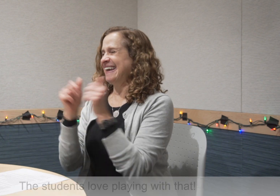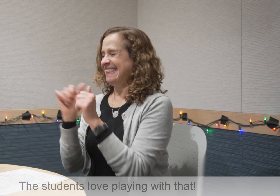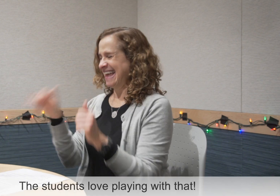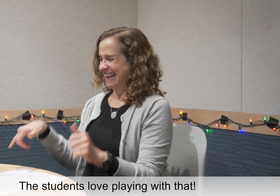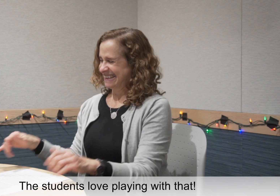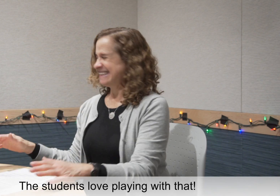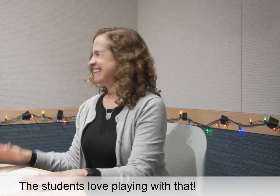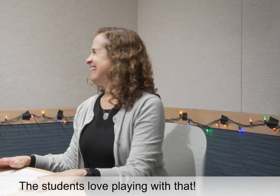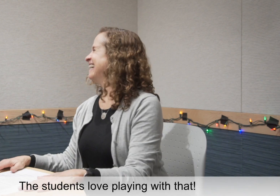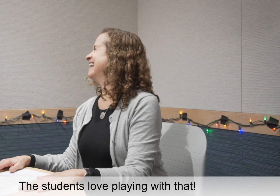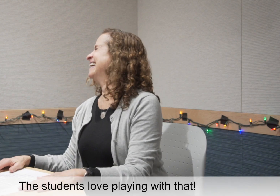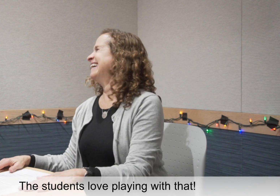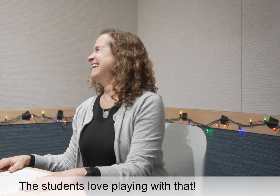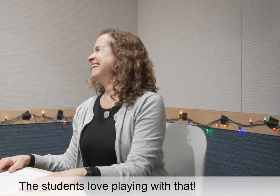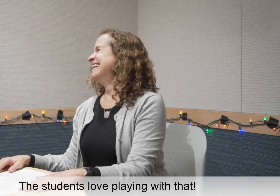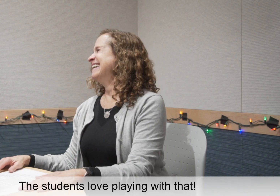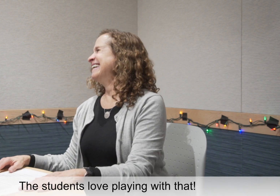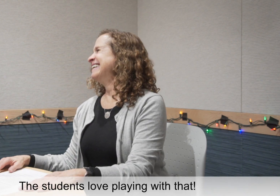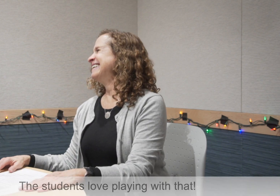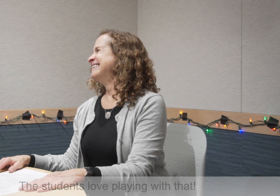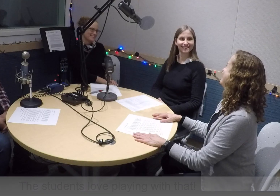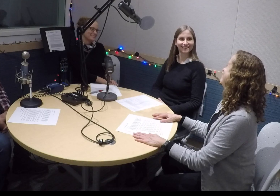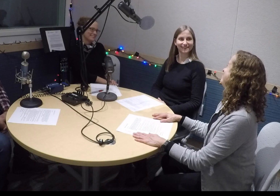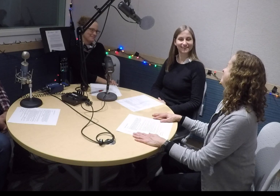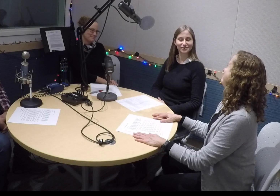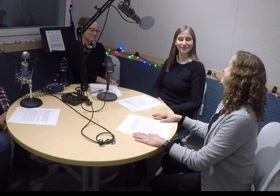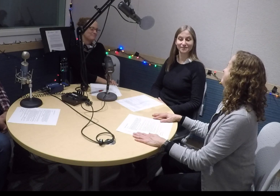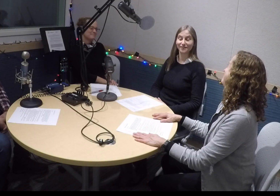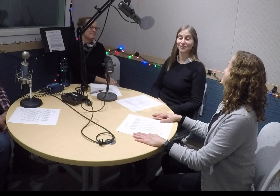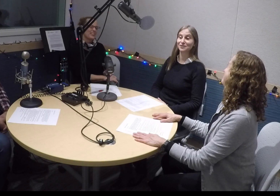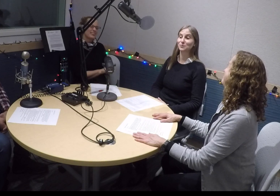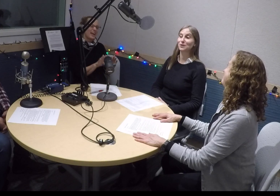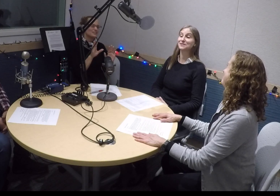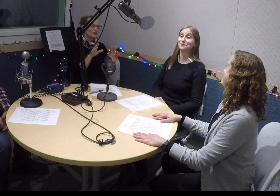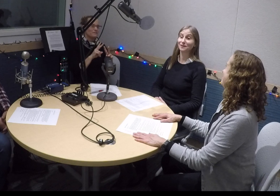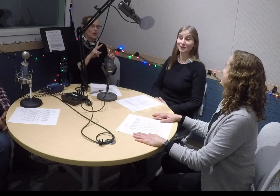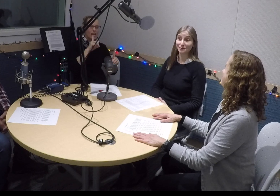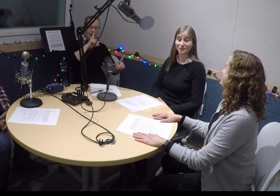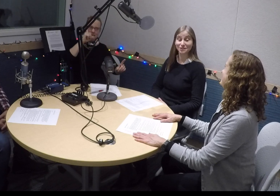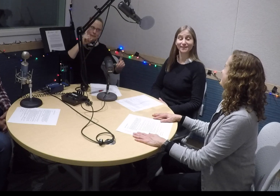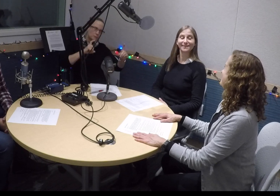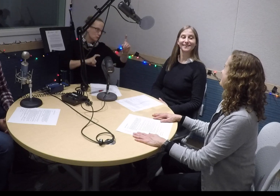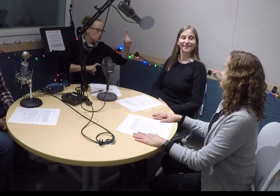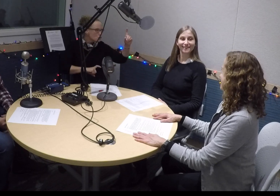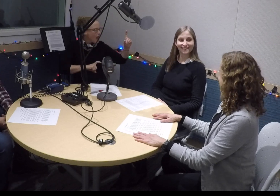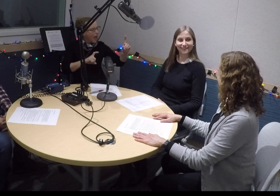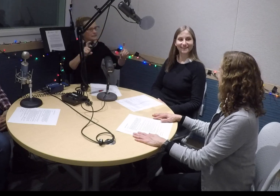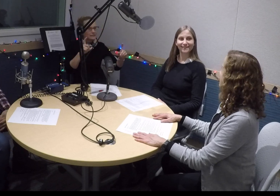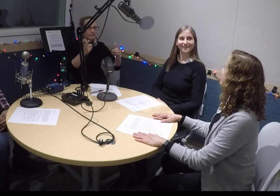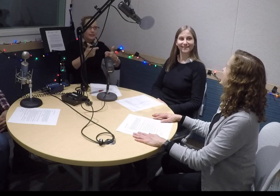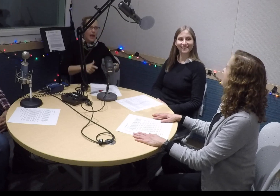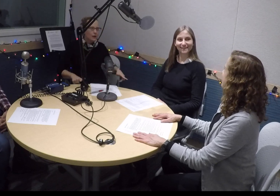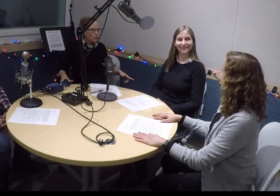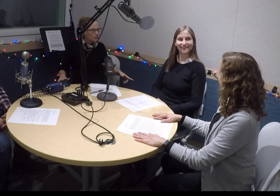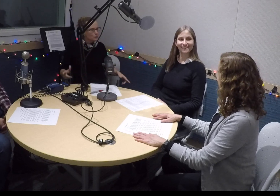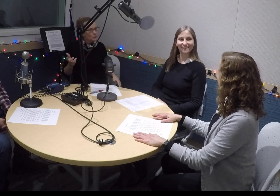Yeah. I love playing with that. Yeah. That's great. Very expressive language. Yeah.